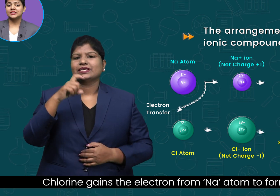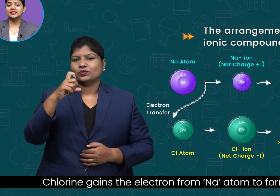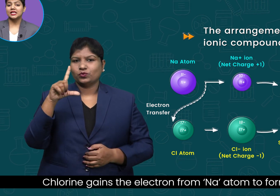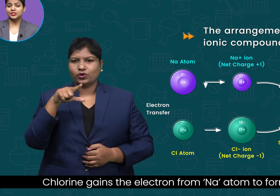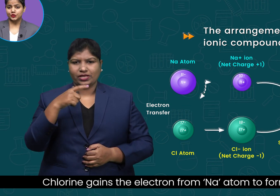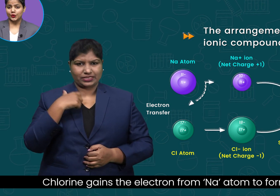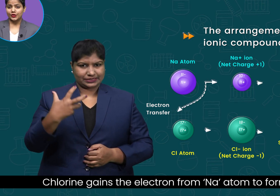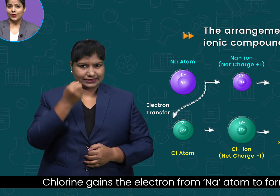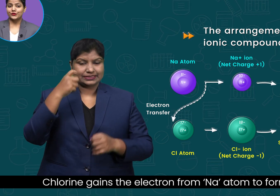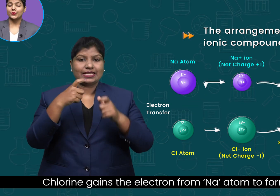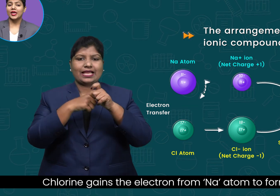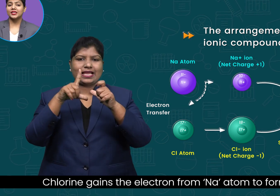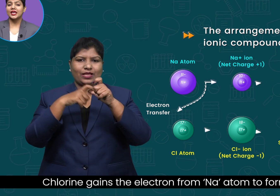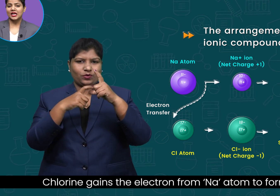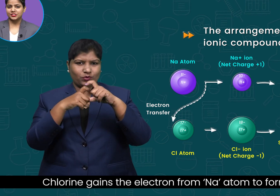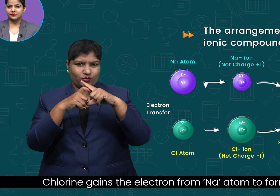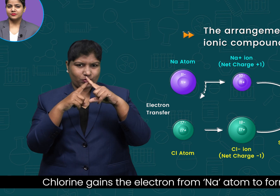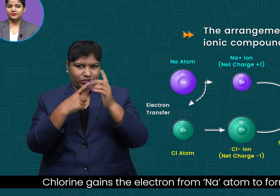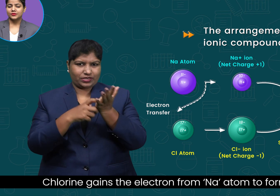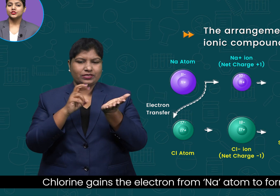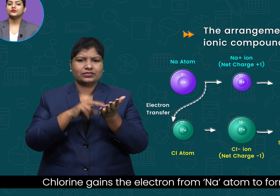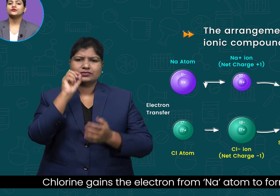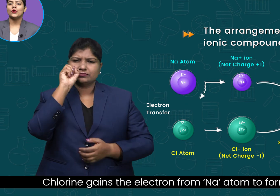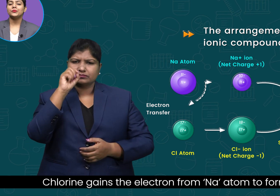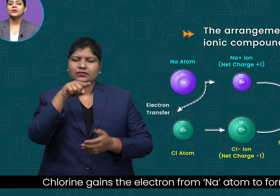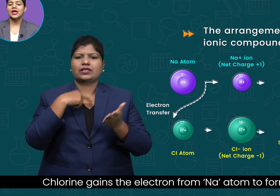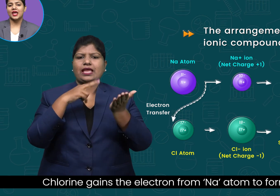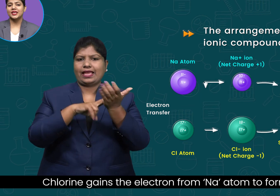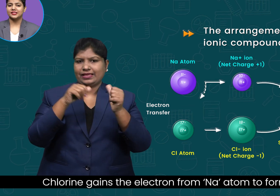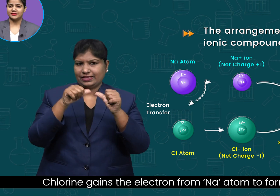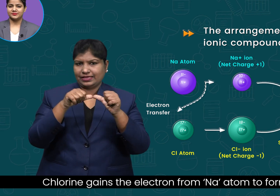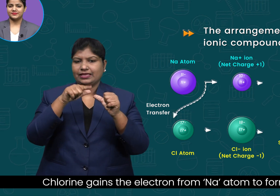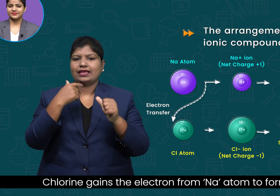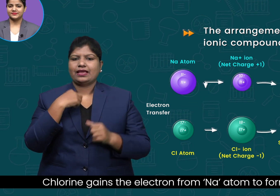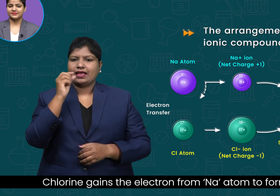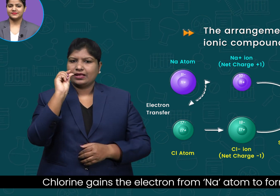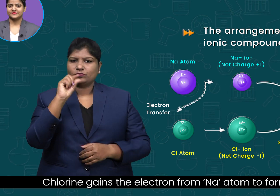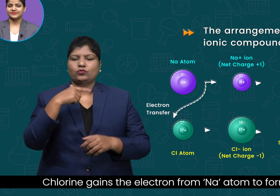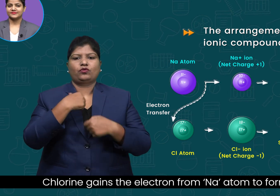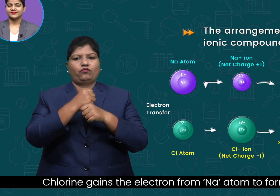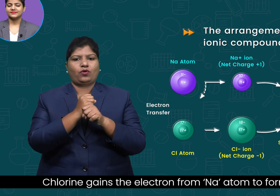Chlorine gains the electron from Na atom to form anion.